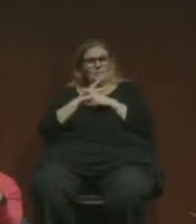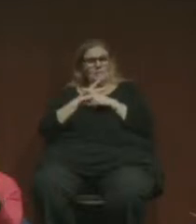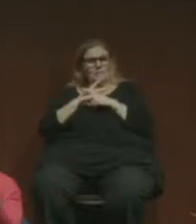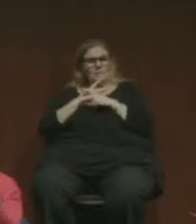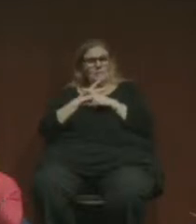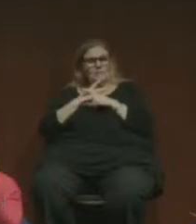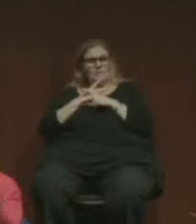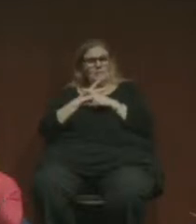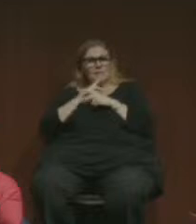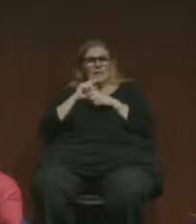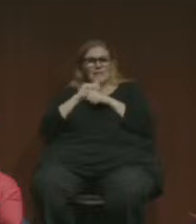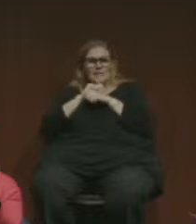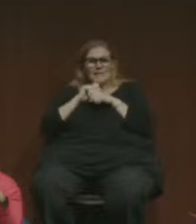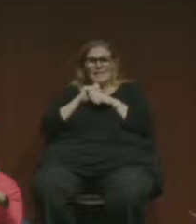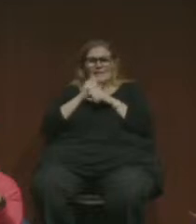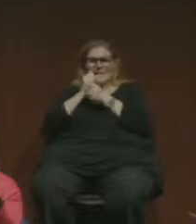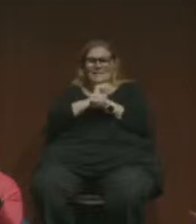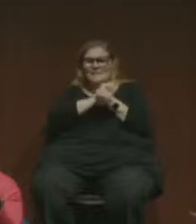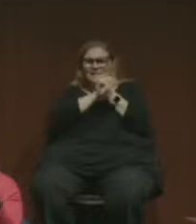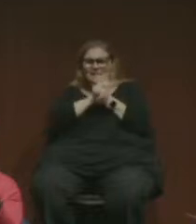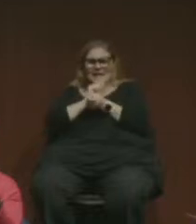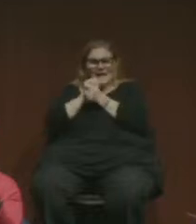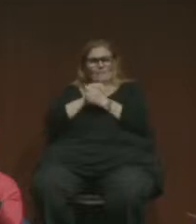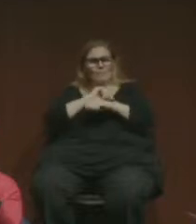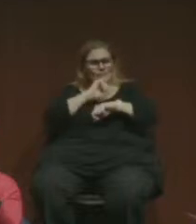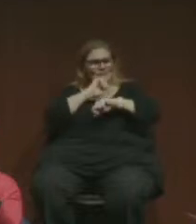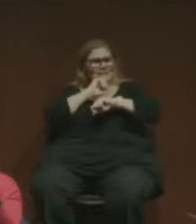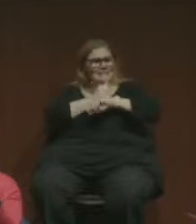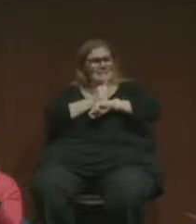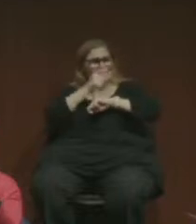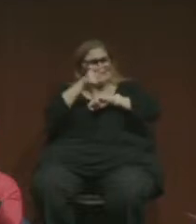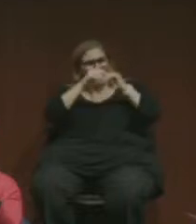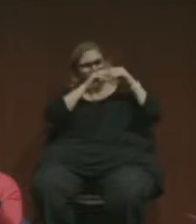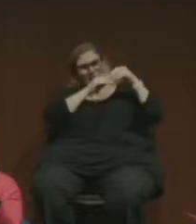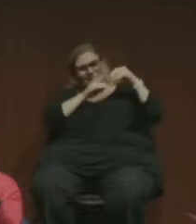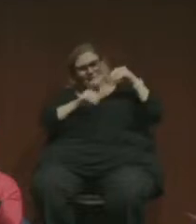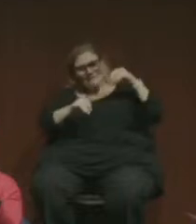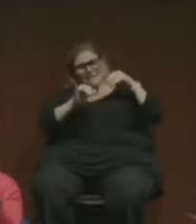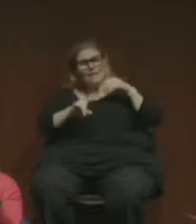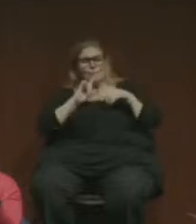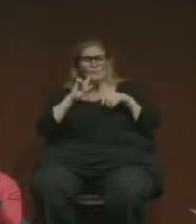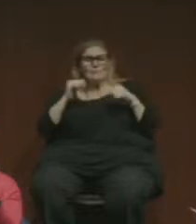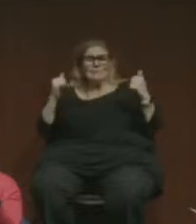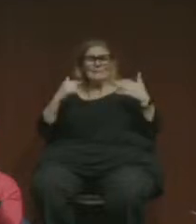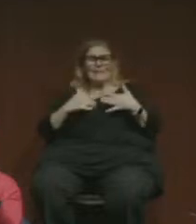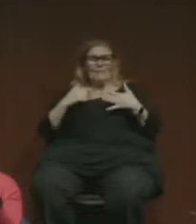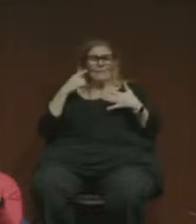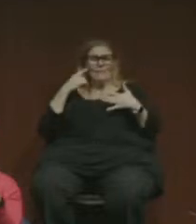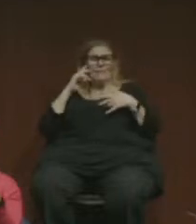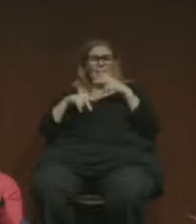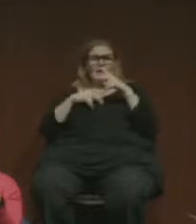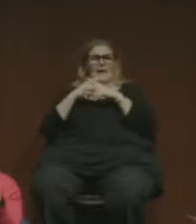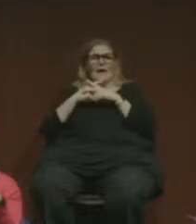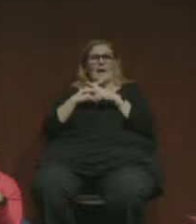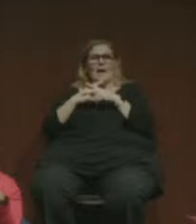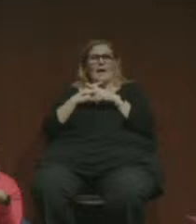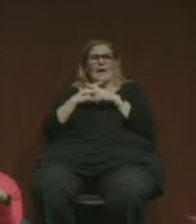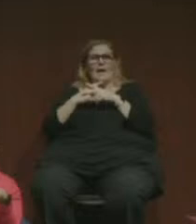kind of neo-slavery mechanism still exists in these places. And I think what's particularly scary about the kinds of